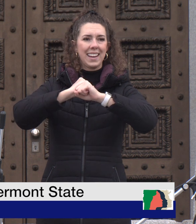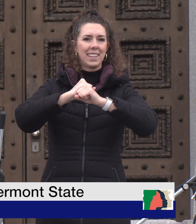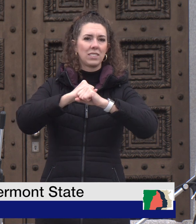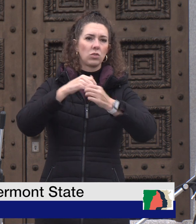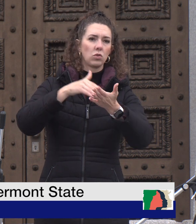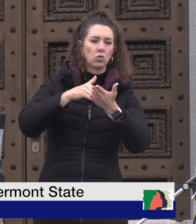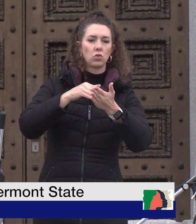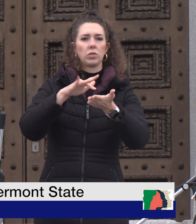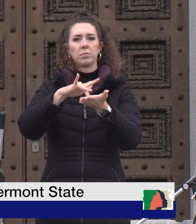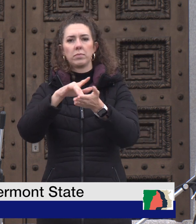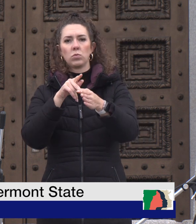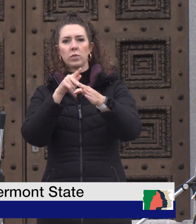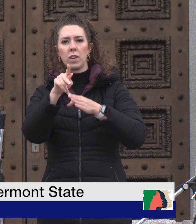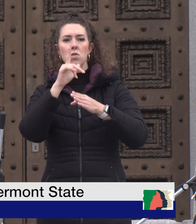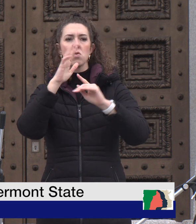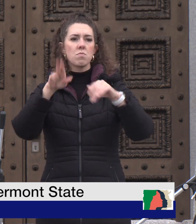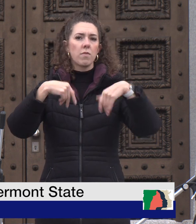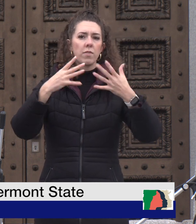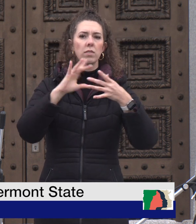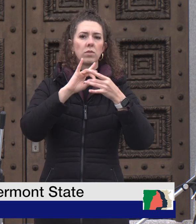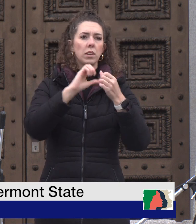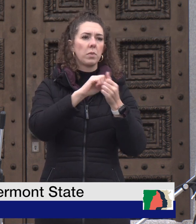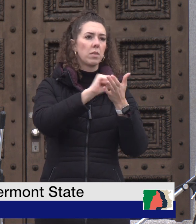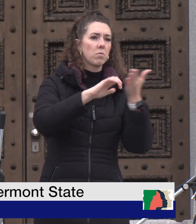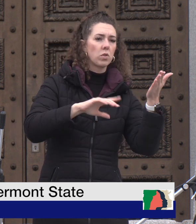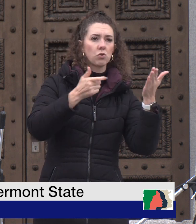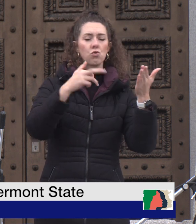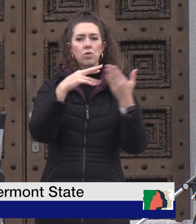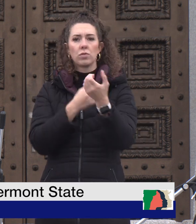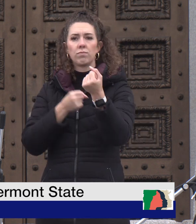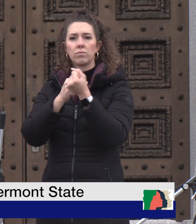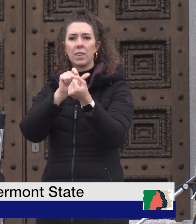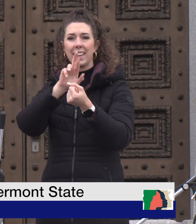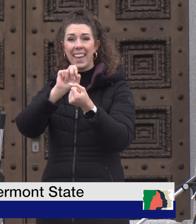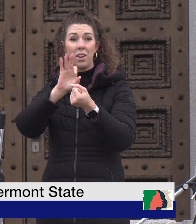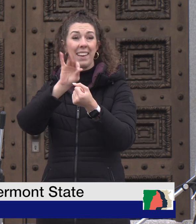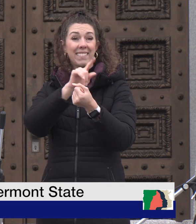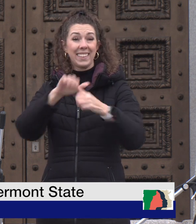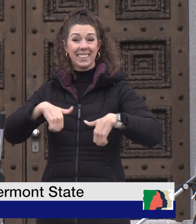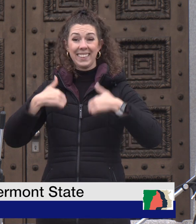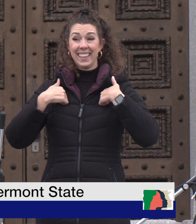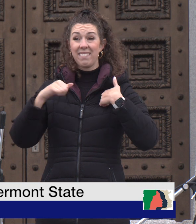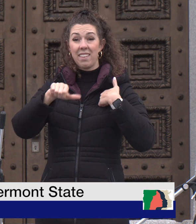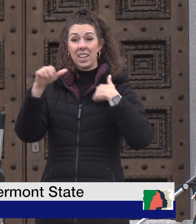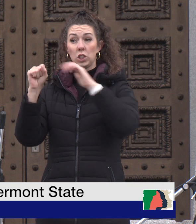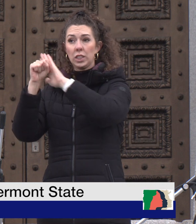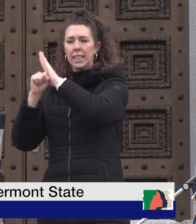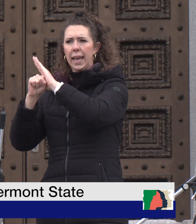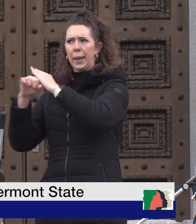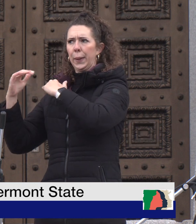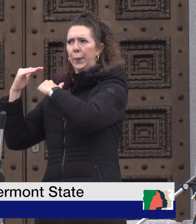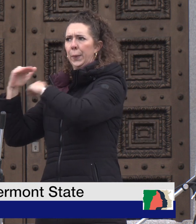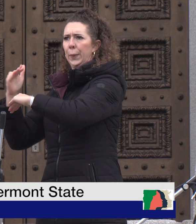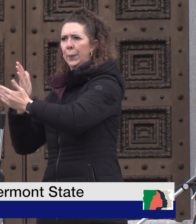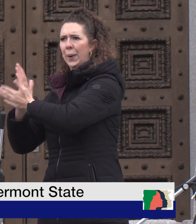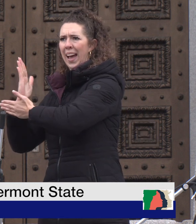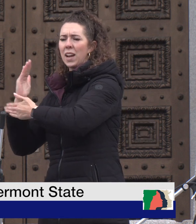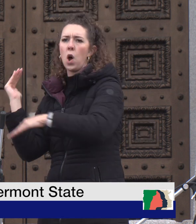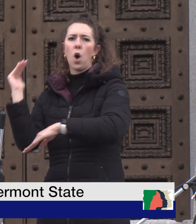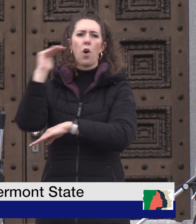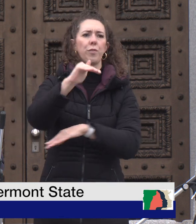abortion or gender-affirming care to patients who reside in states where such care is restricted or illegal.